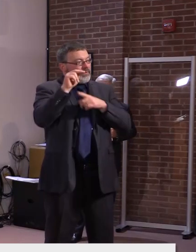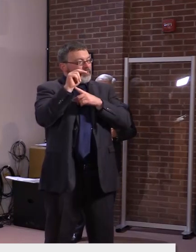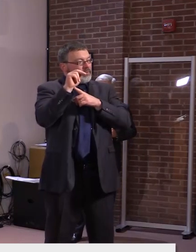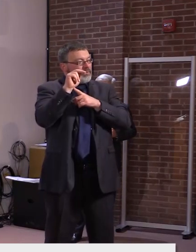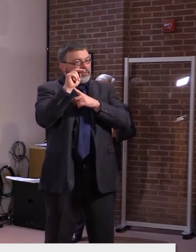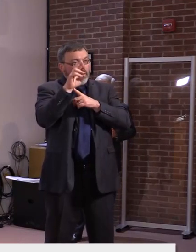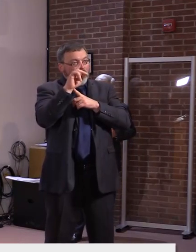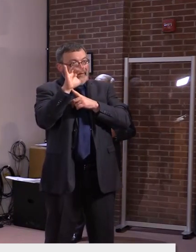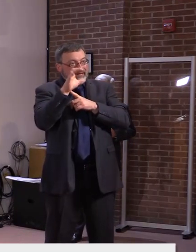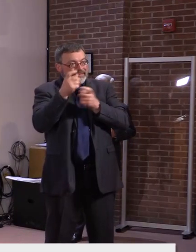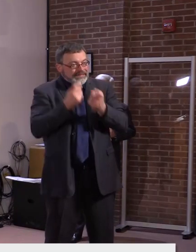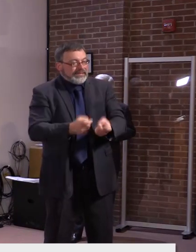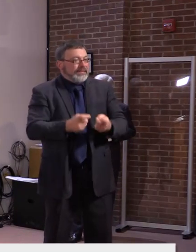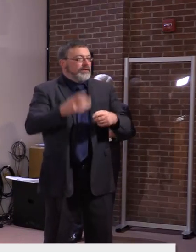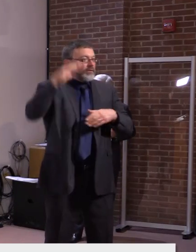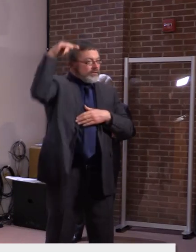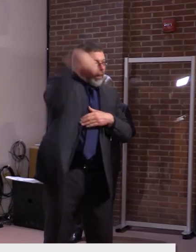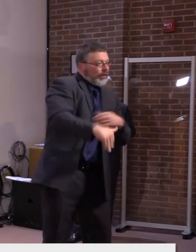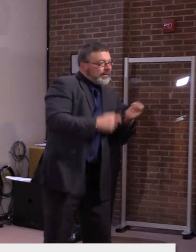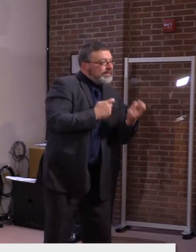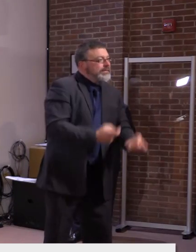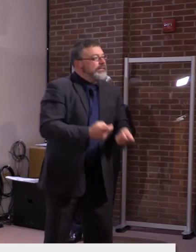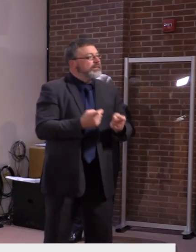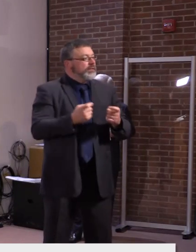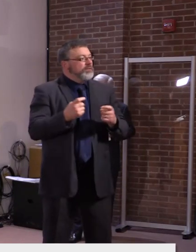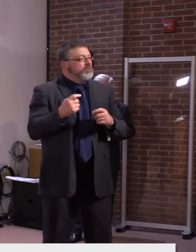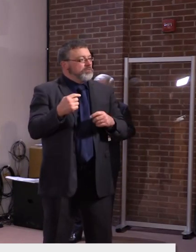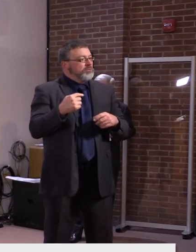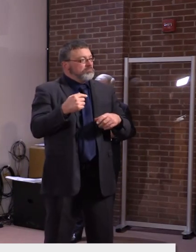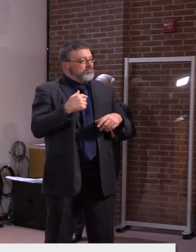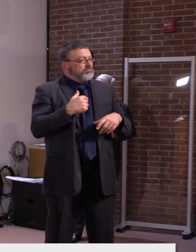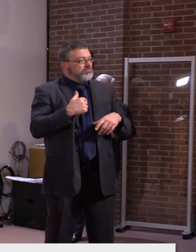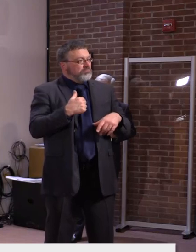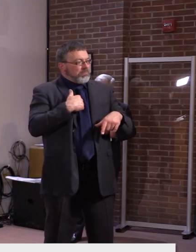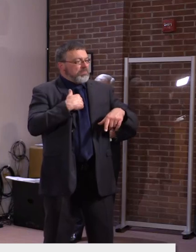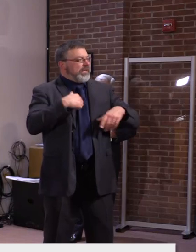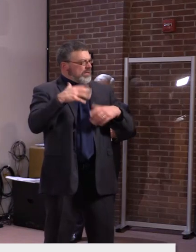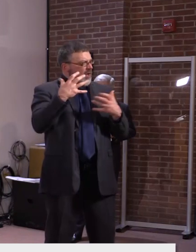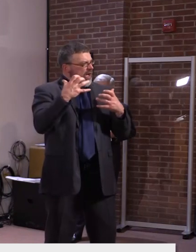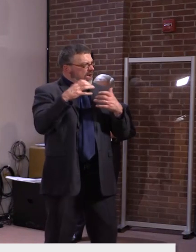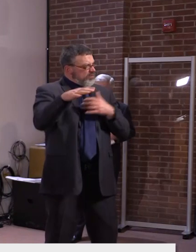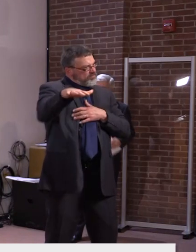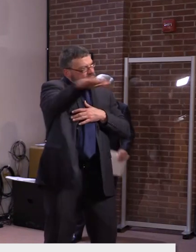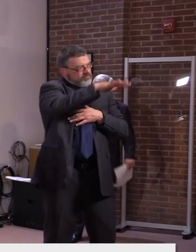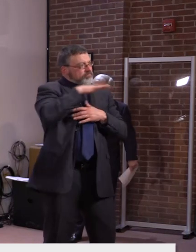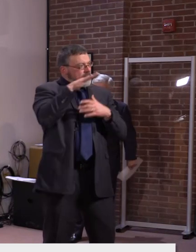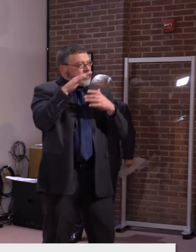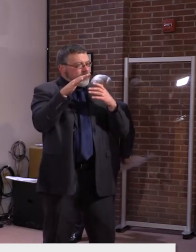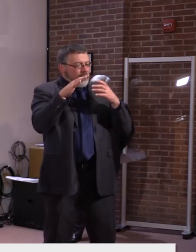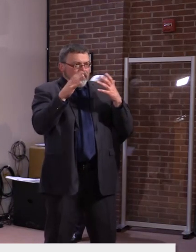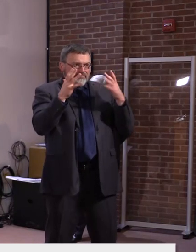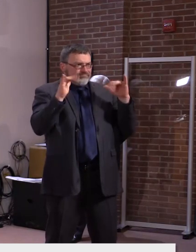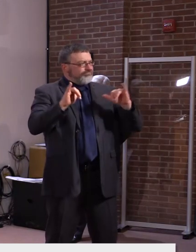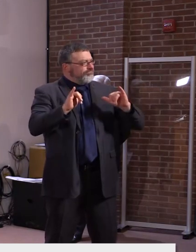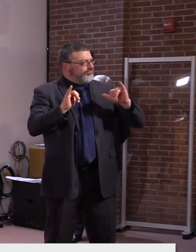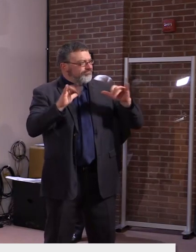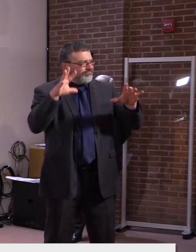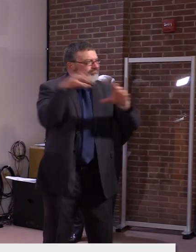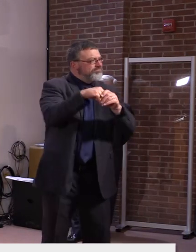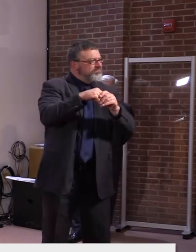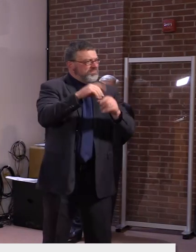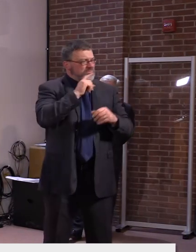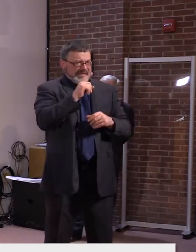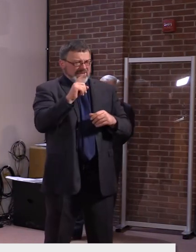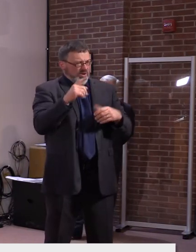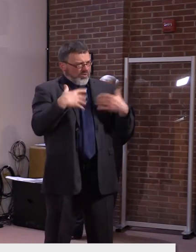snowboarding. And fully appreciating the important physical and mental health benefits school-based sports provide for student athletes, a guidance memo